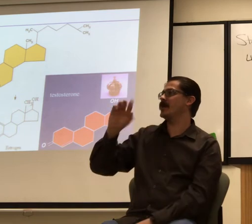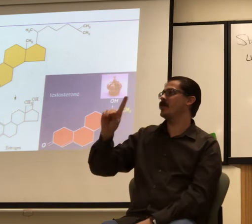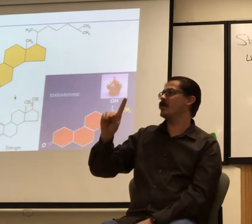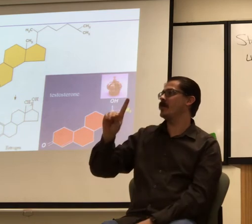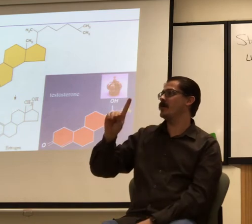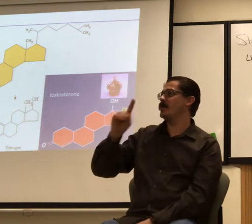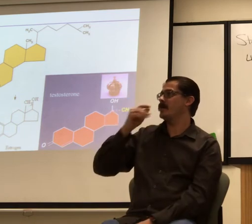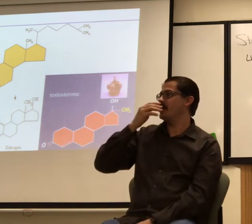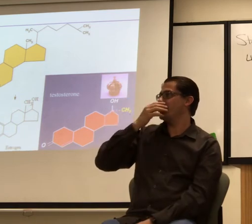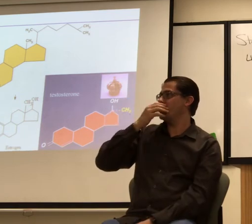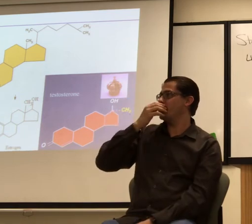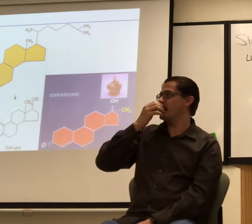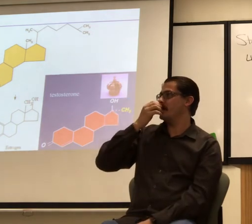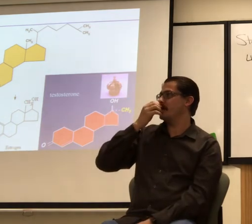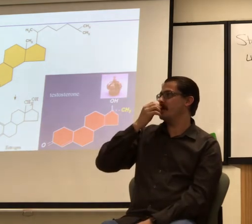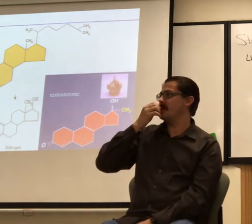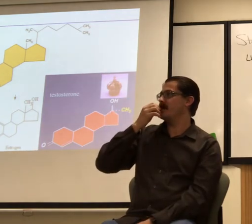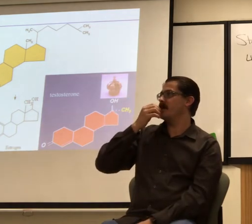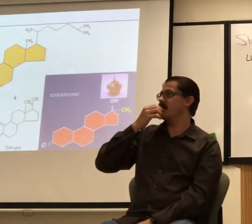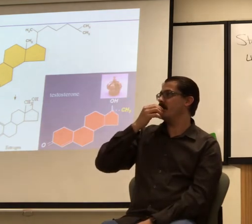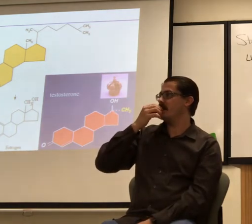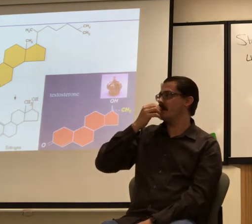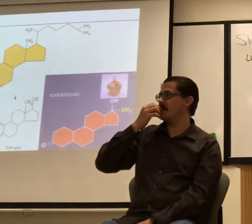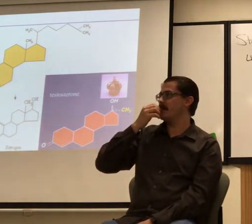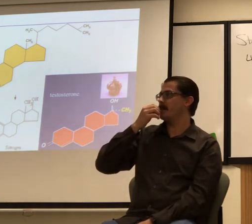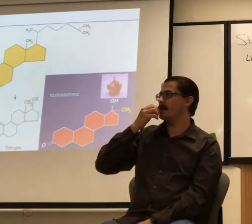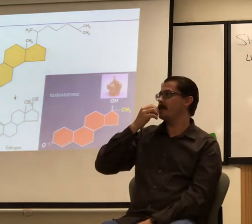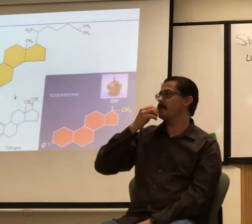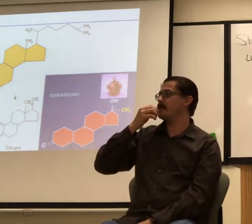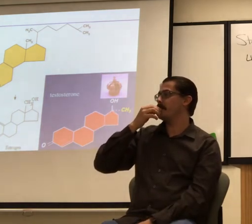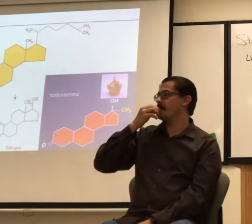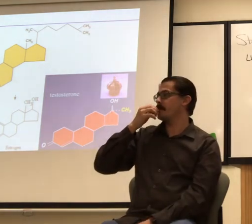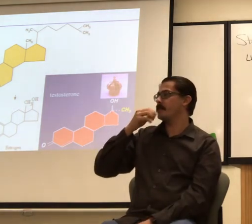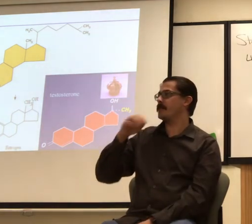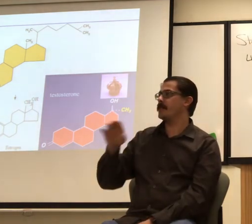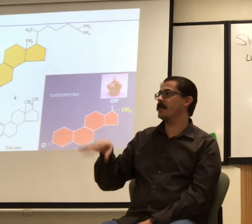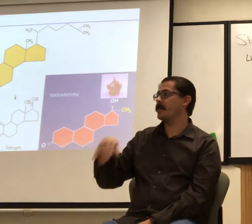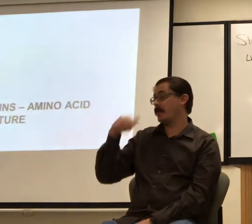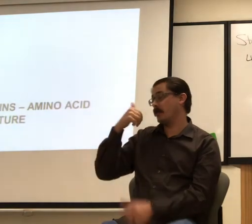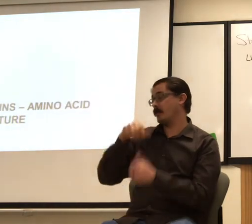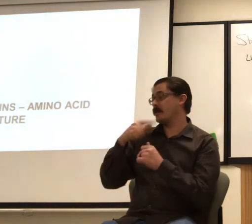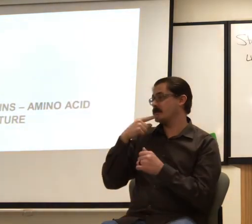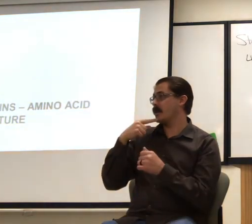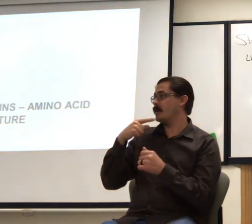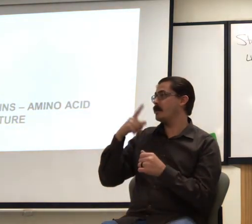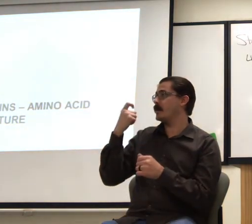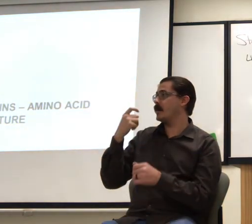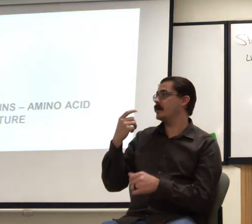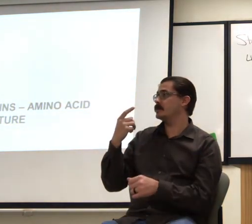lipid class, I'll have you know. And I want to move on to the other